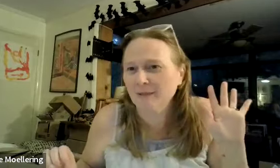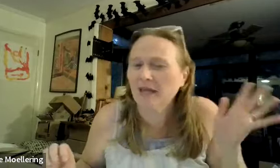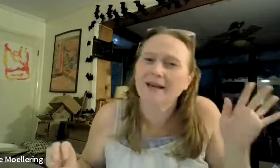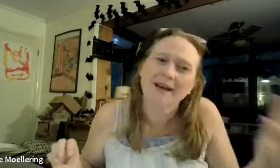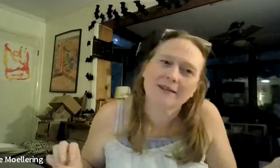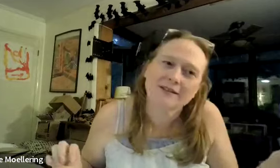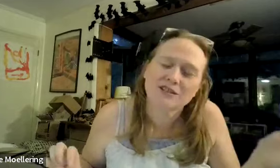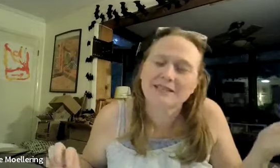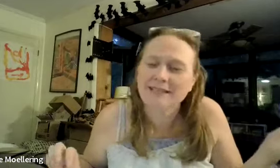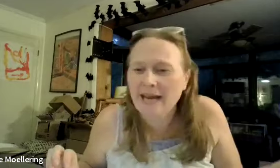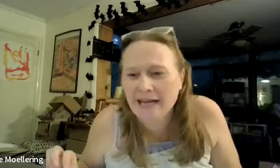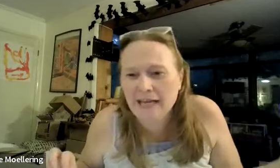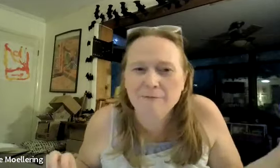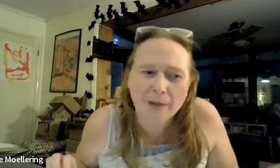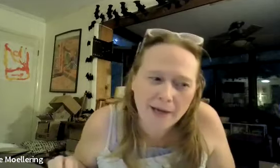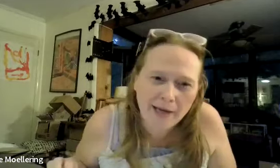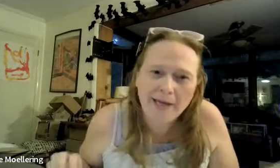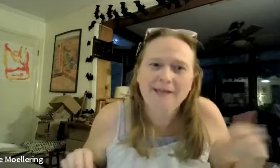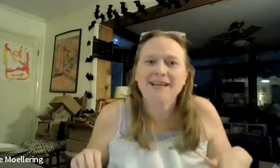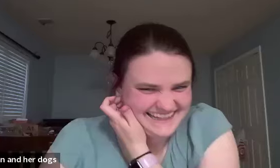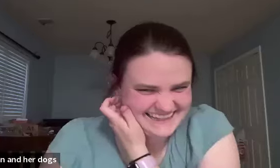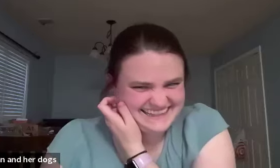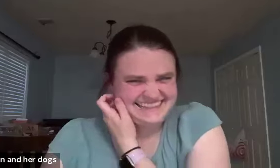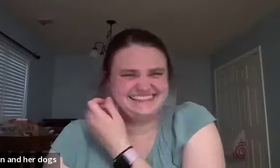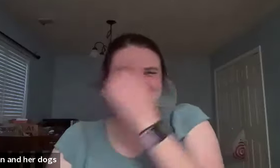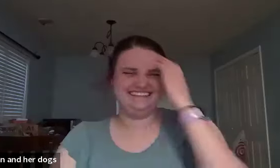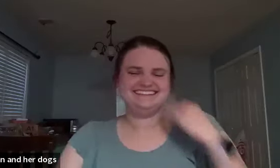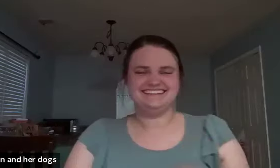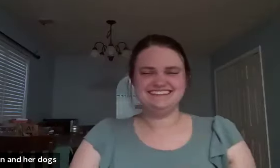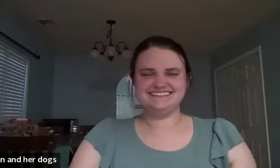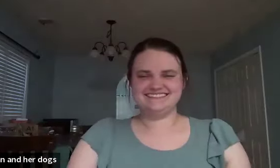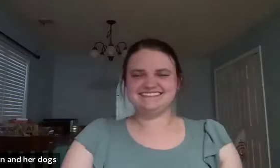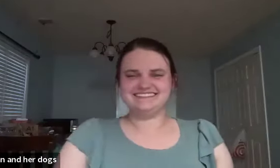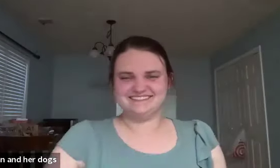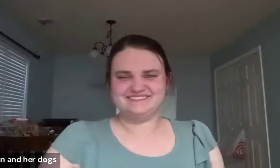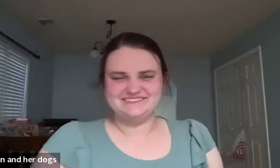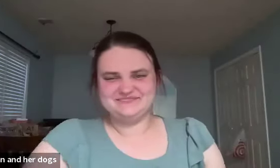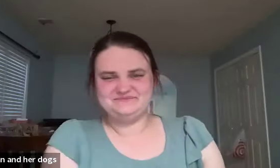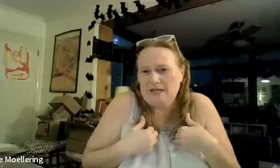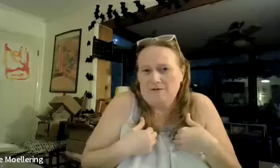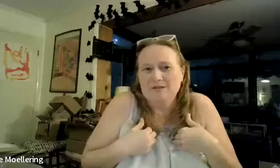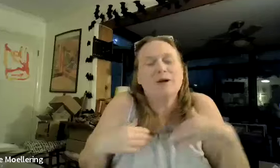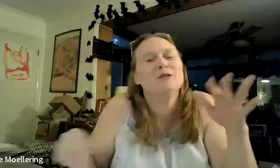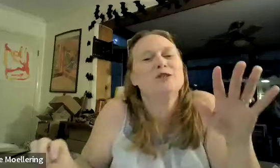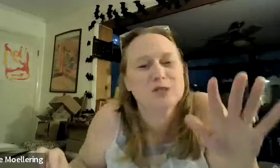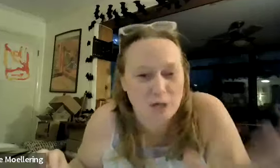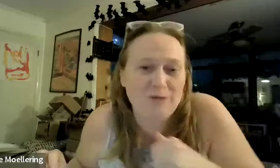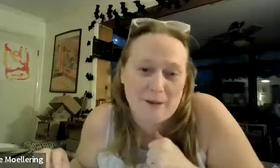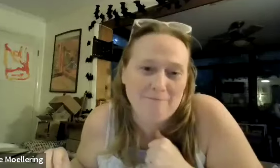be like, I don't know that she's native, but like it doesn't look like what we do. So I want you to show